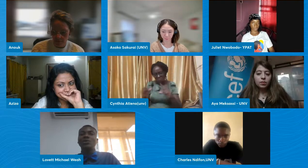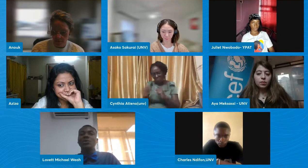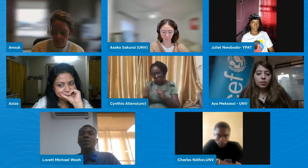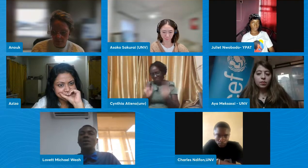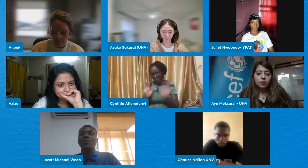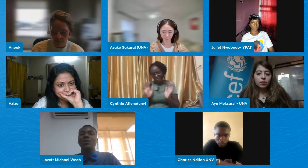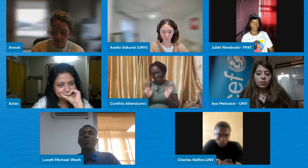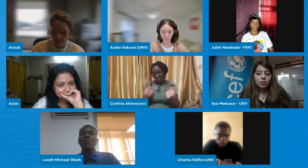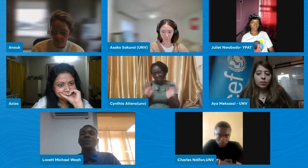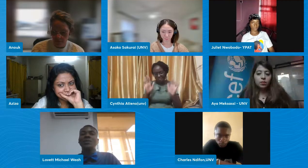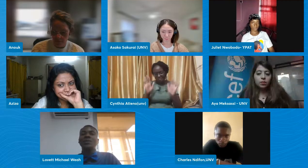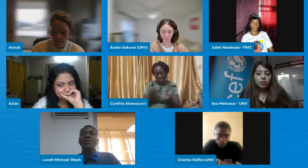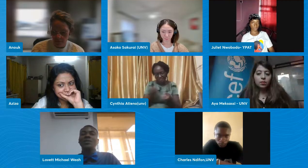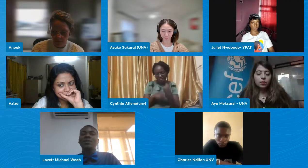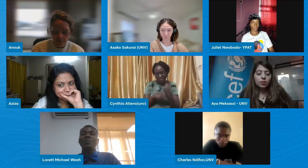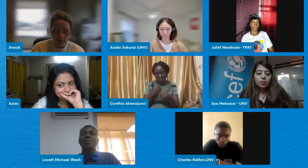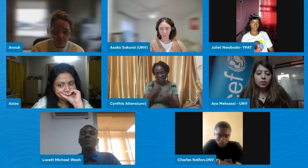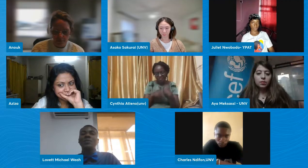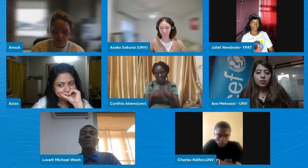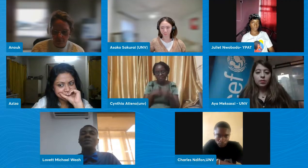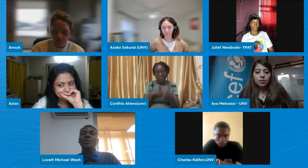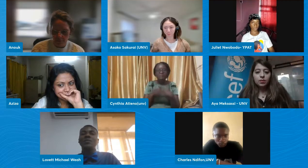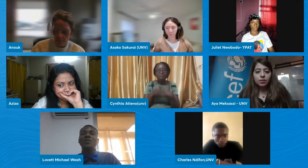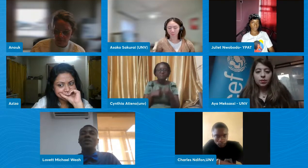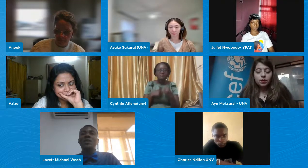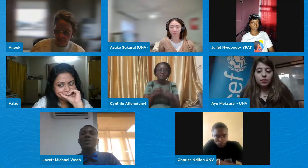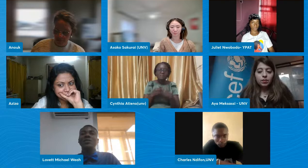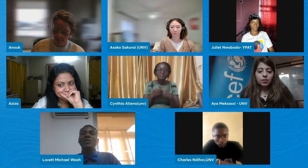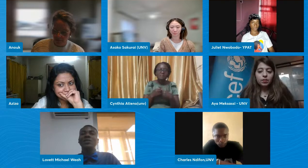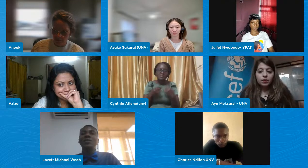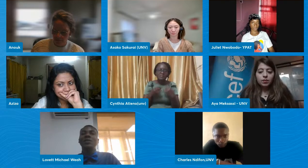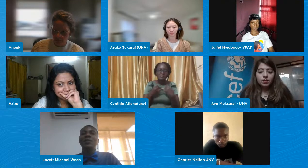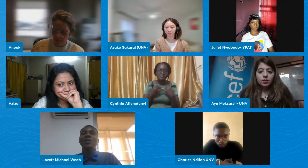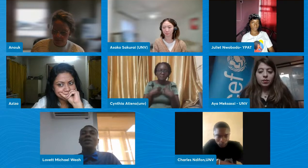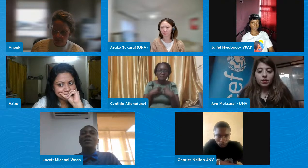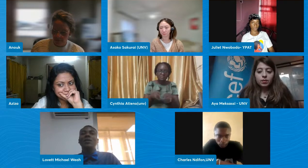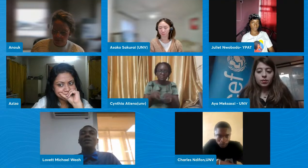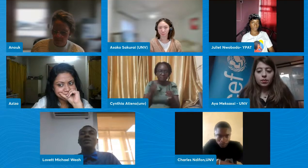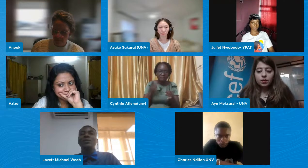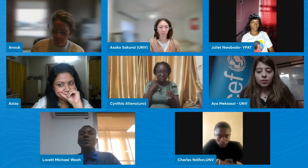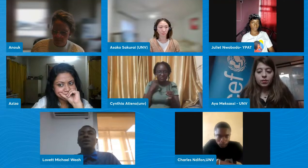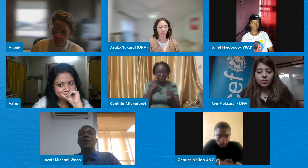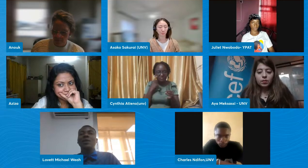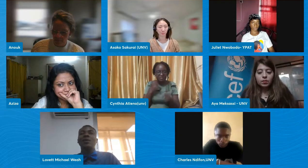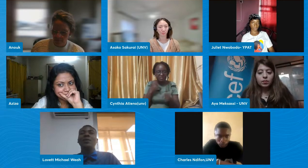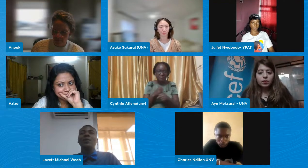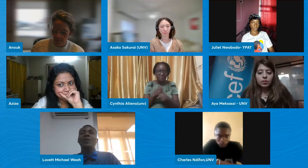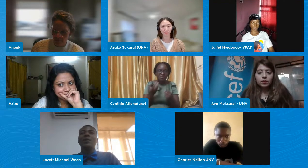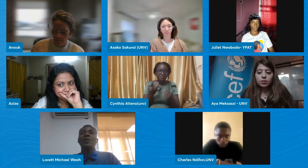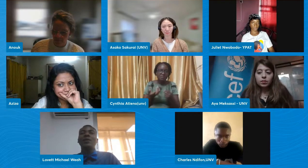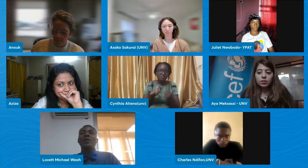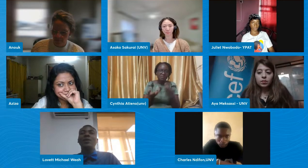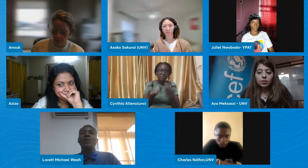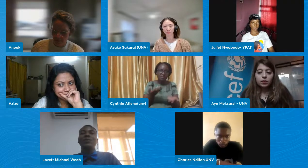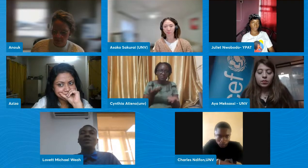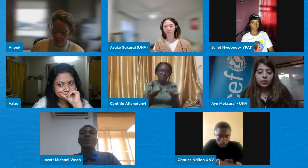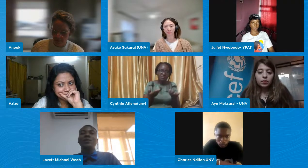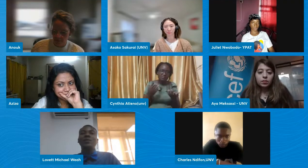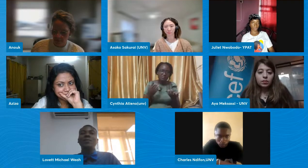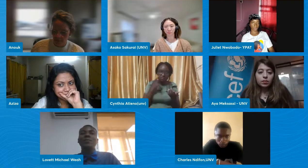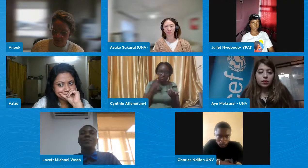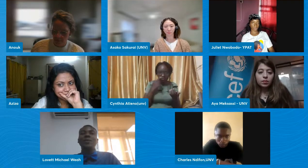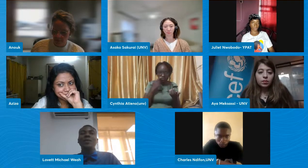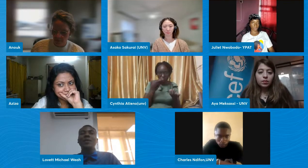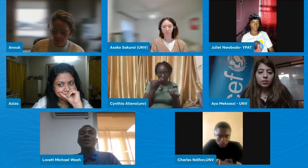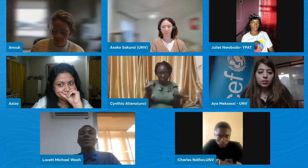to ensure that their workplaces and communities and even their nation, their nations are